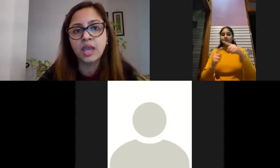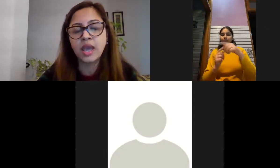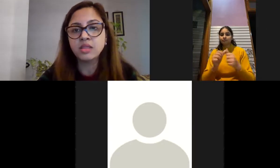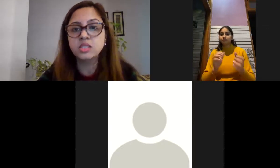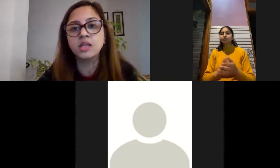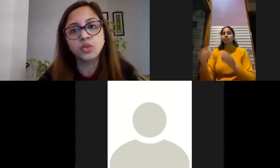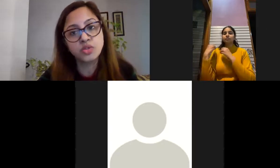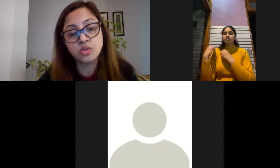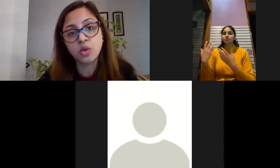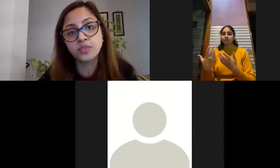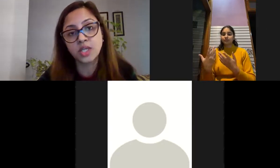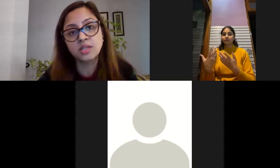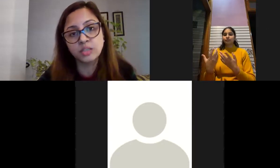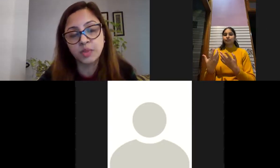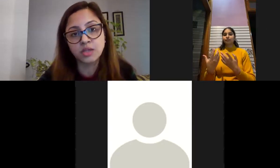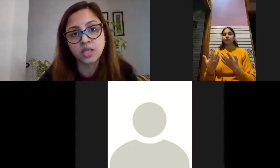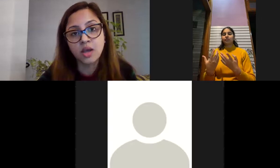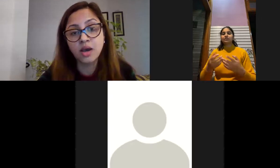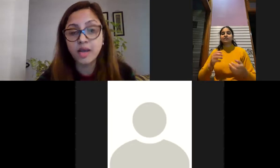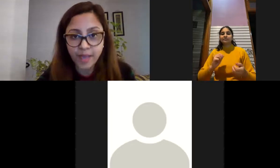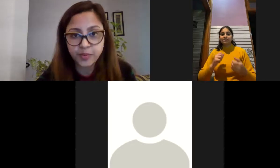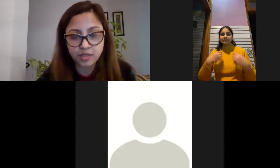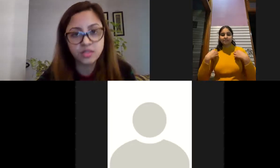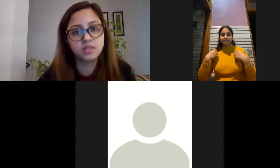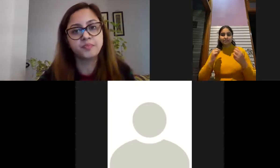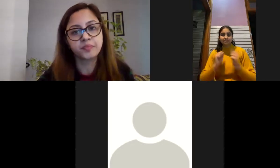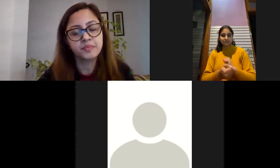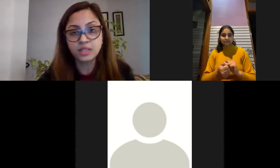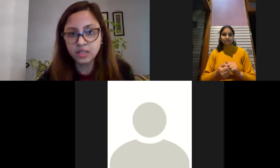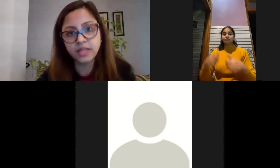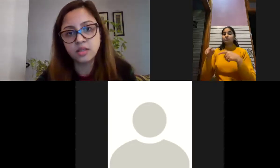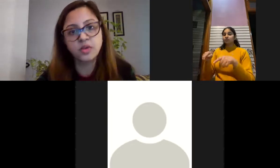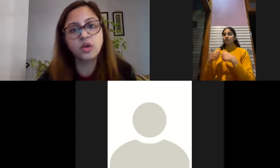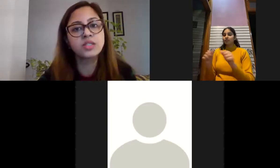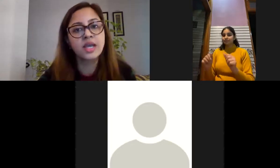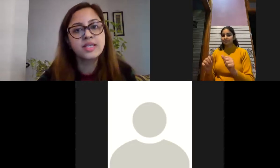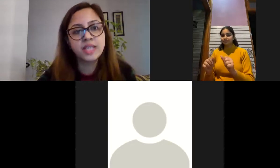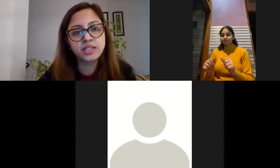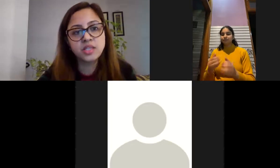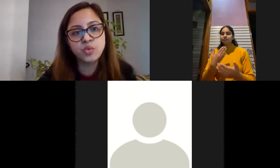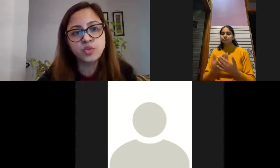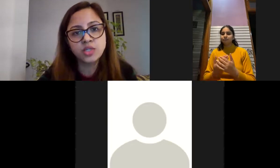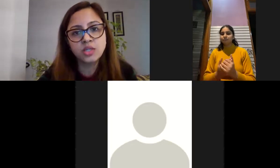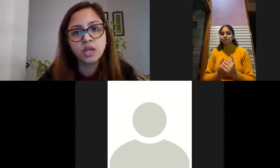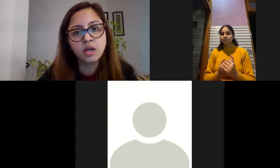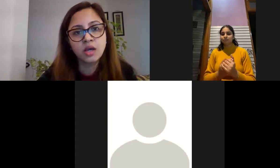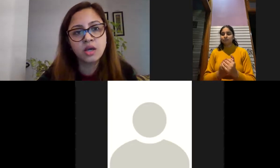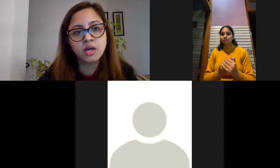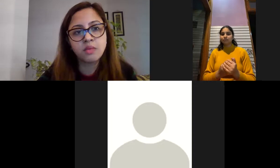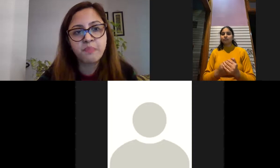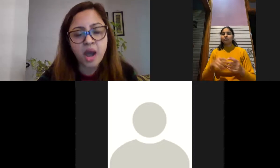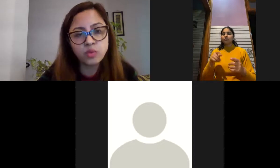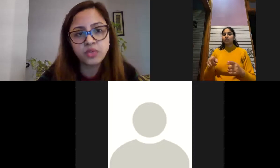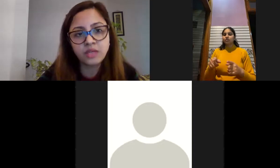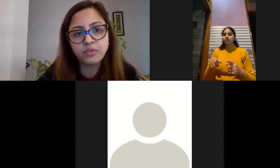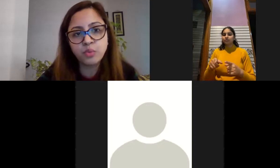disability and the dilution of Jane's spirit. Her absence, death of course, sets in motion